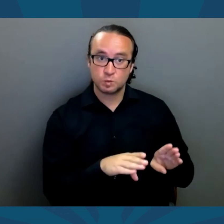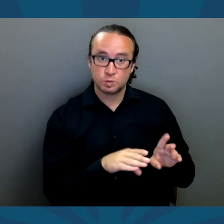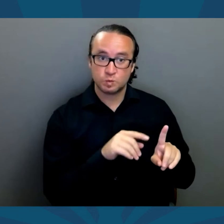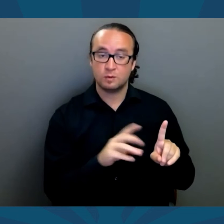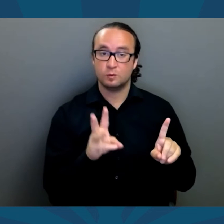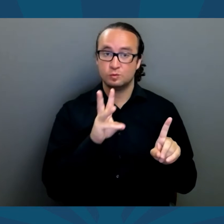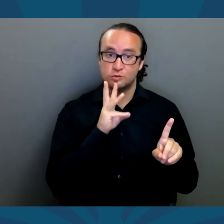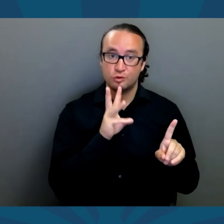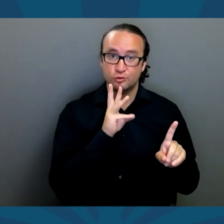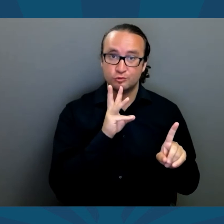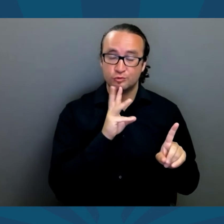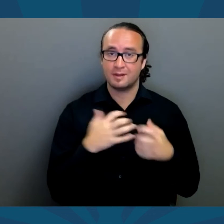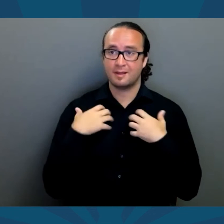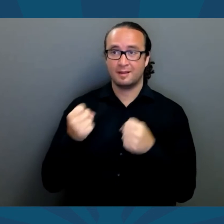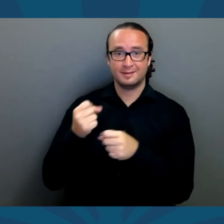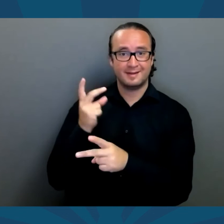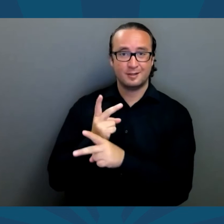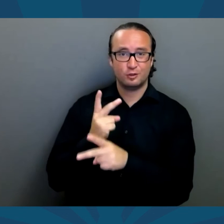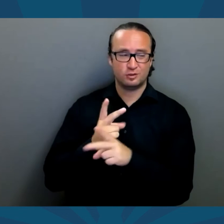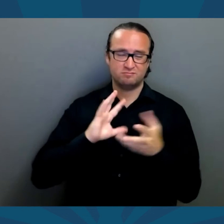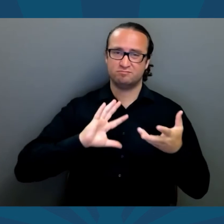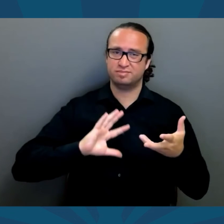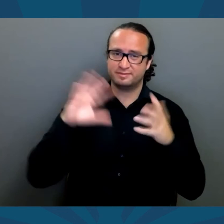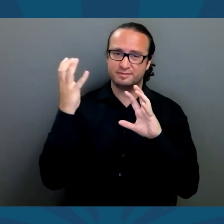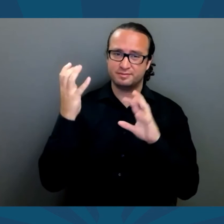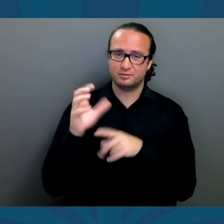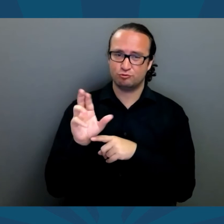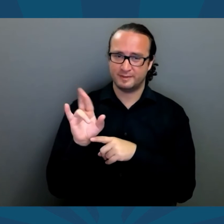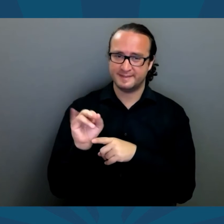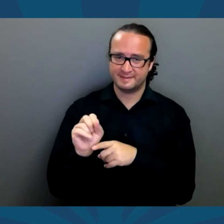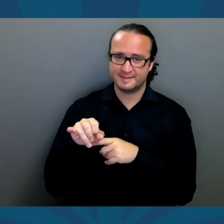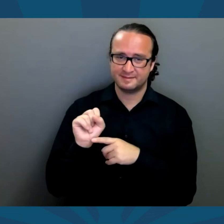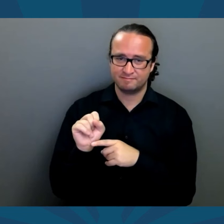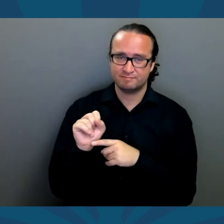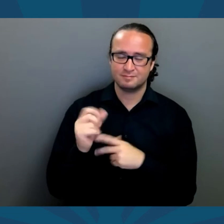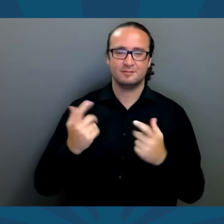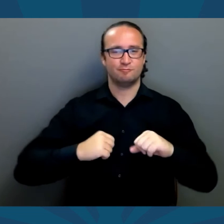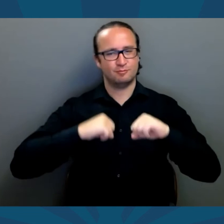addressing our housing, water, and healthcare crisis,